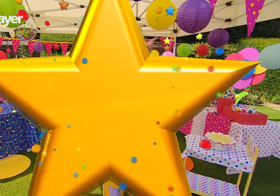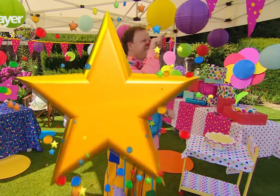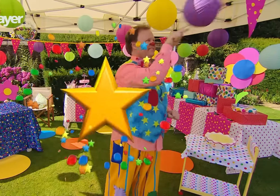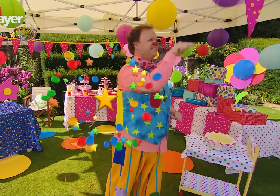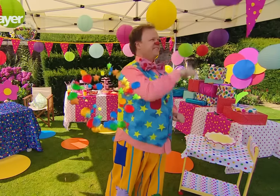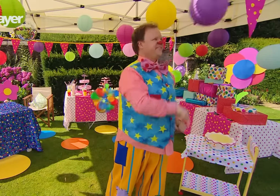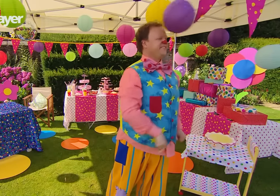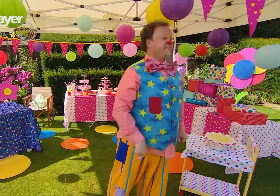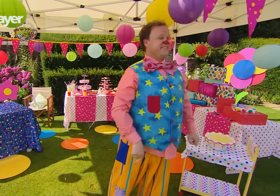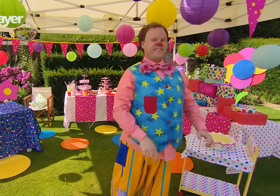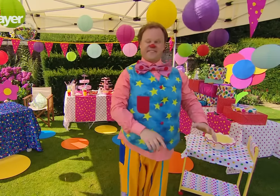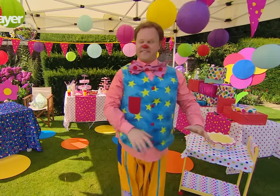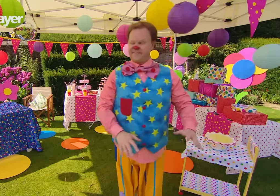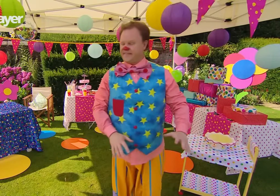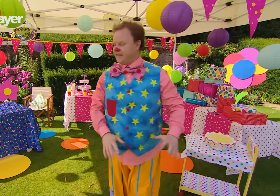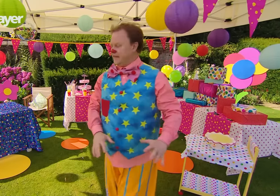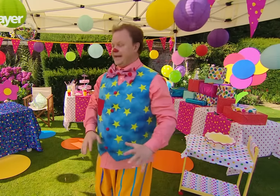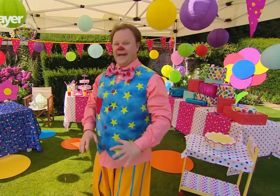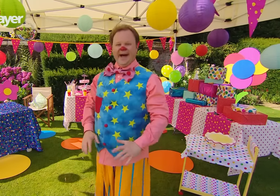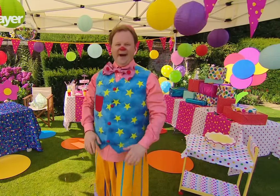Wow, this looks amazing, Mr. Tumble.